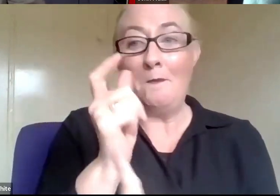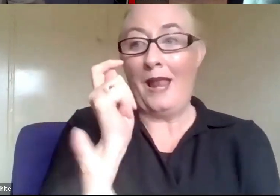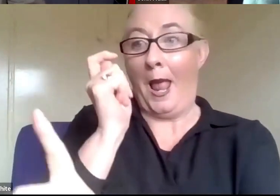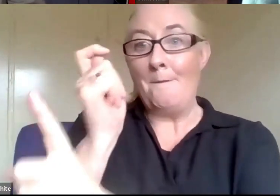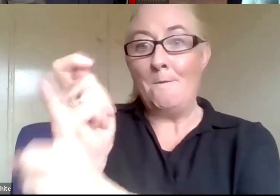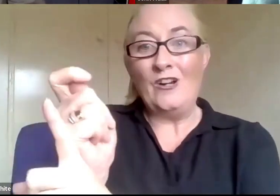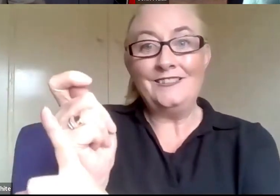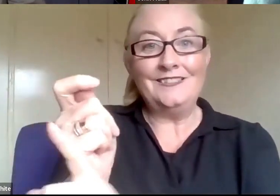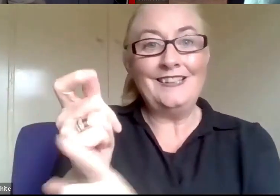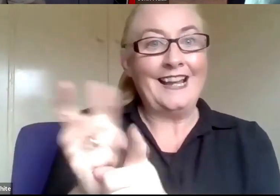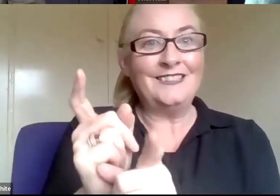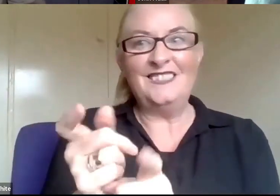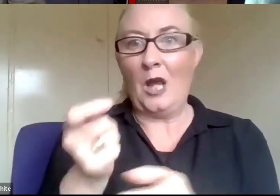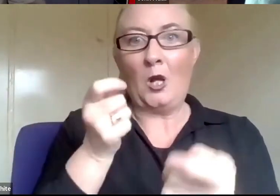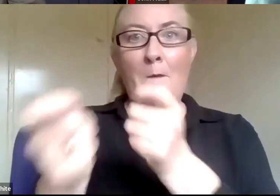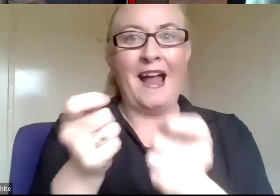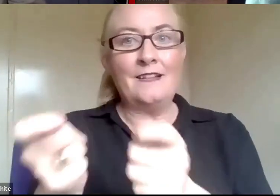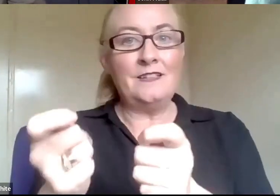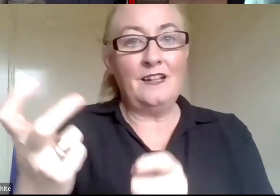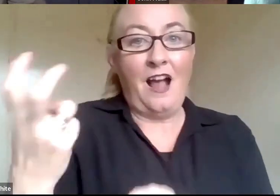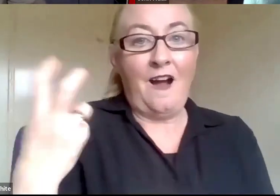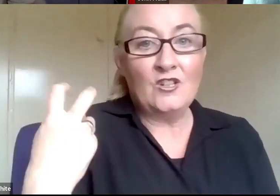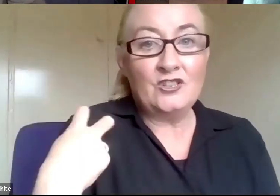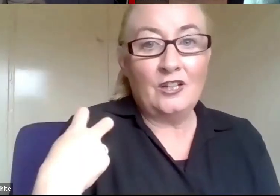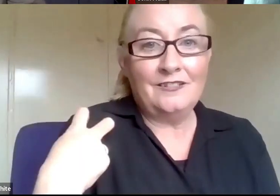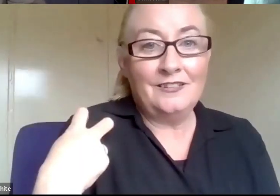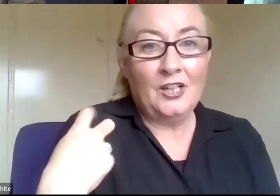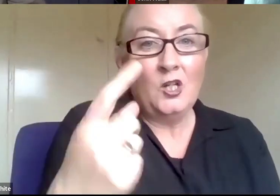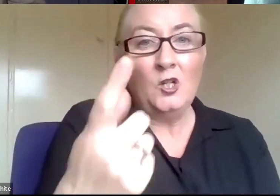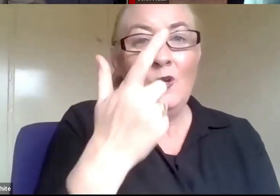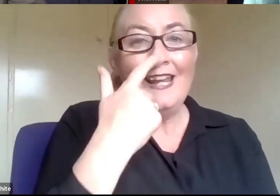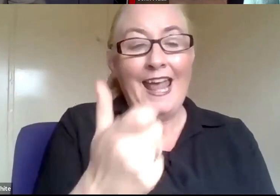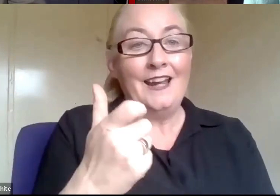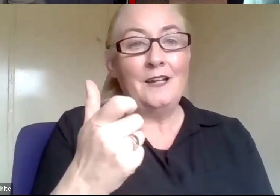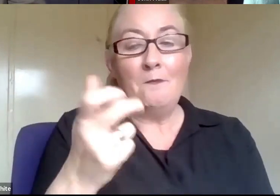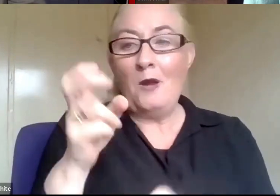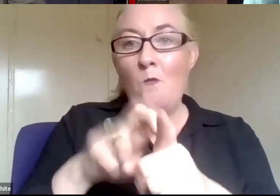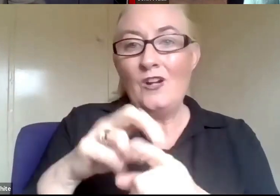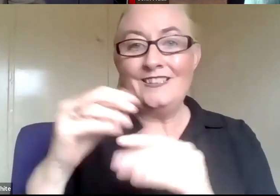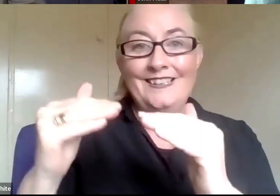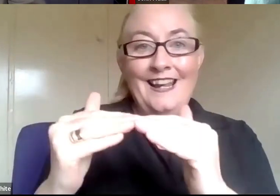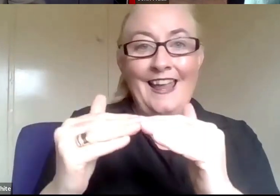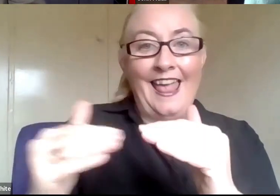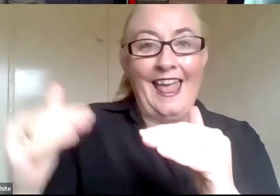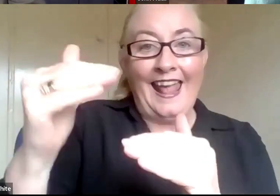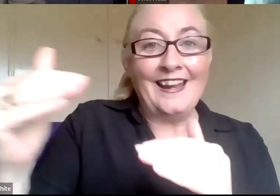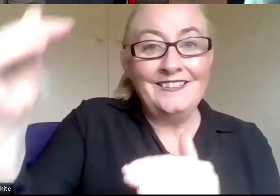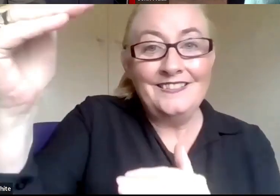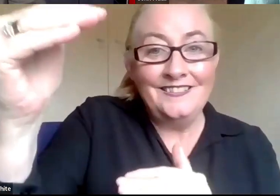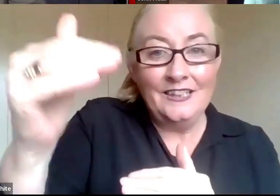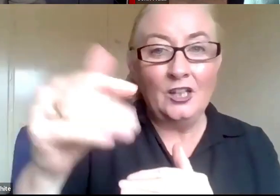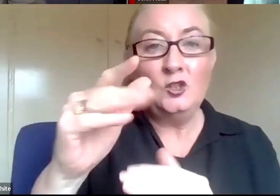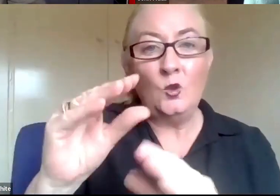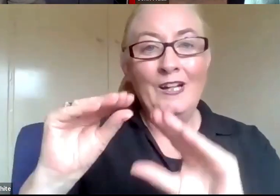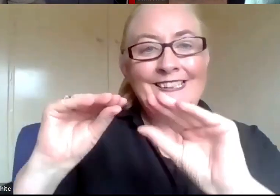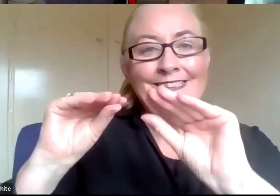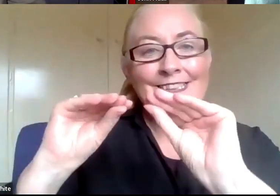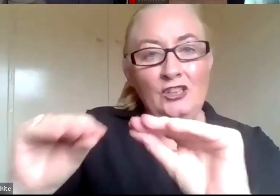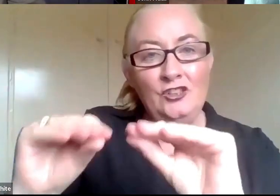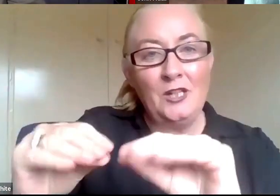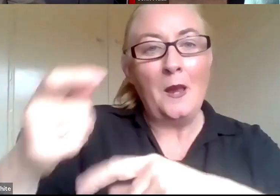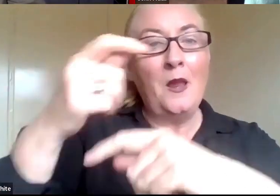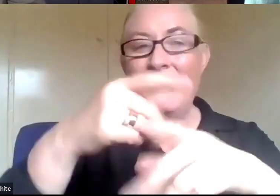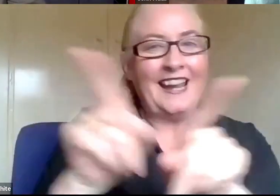you can be appointed to head up any organization. In other words, you can be